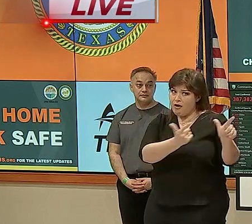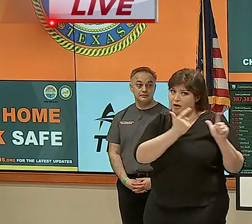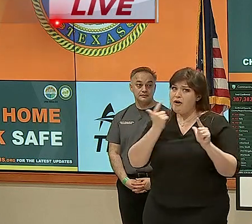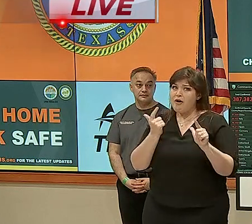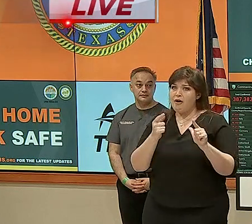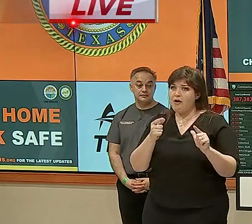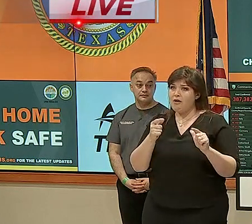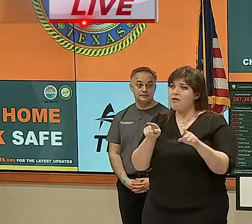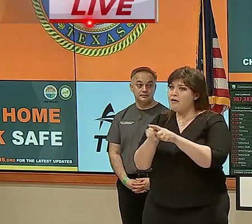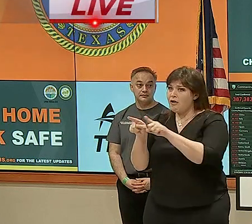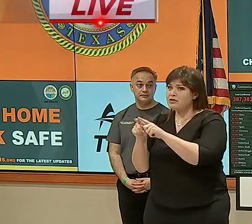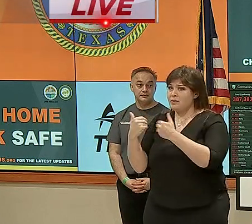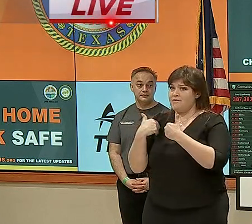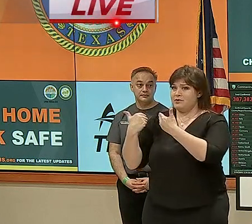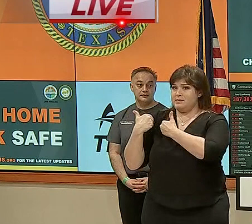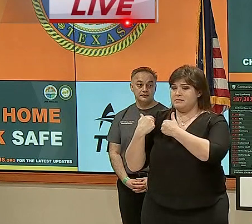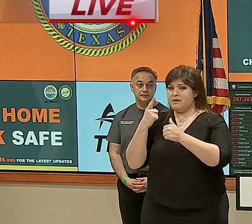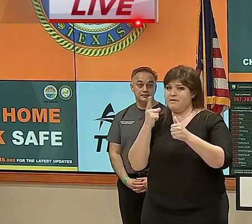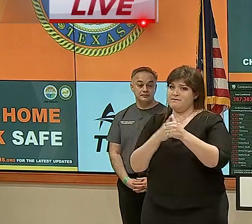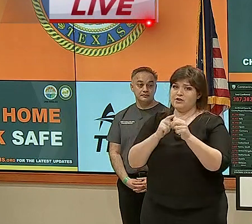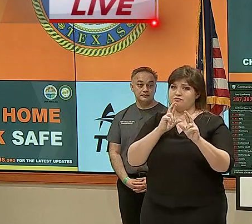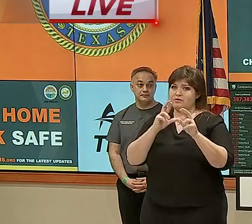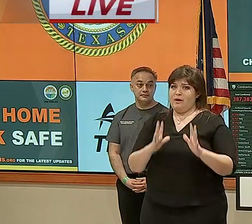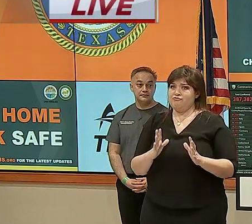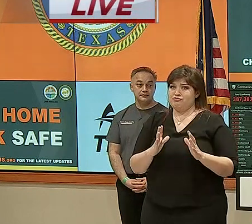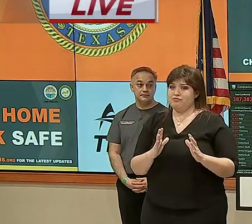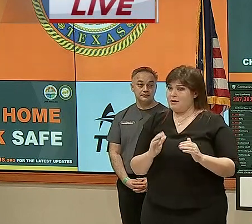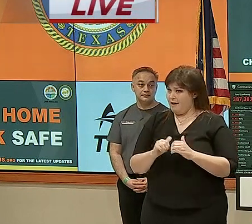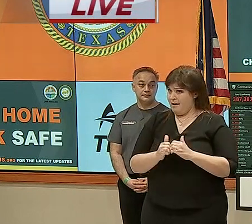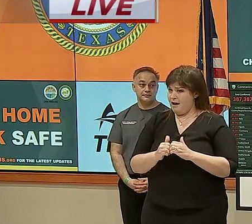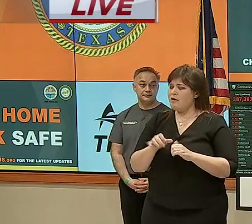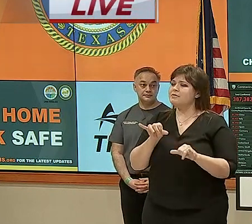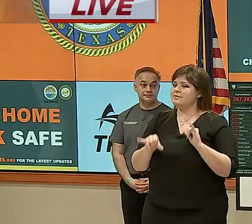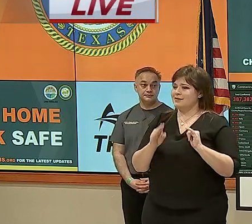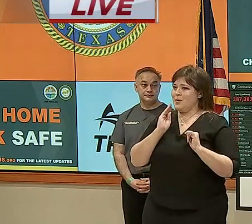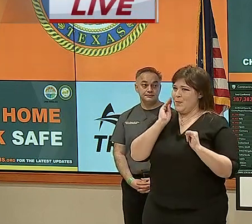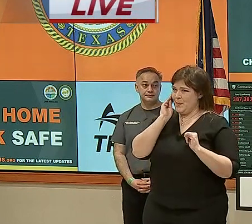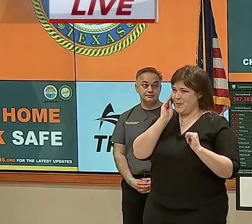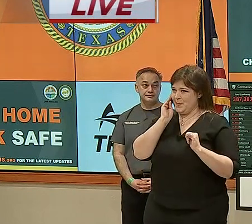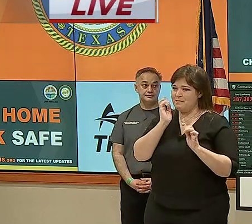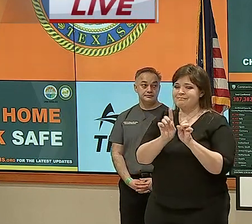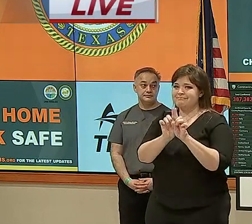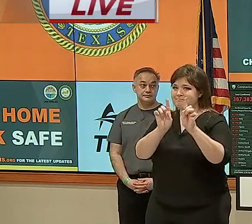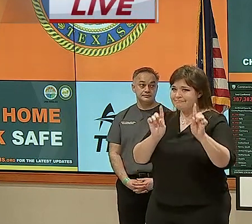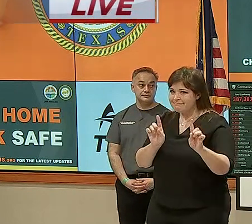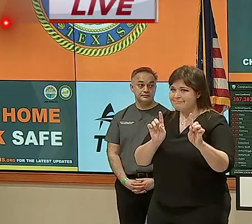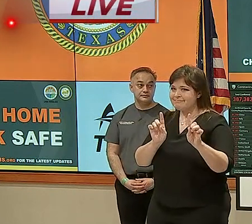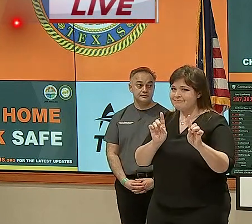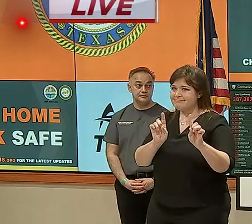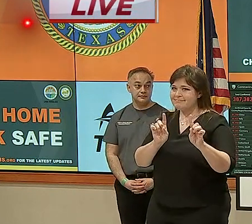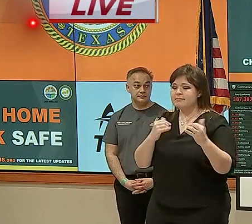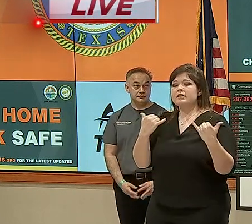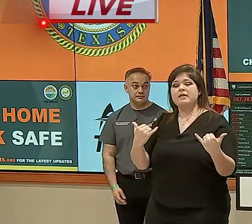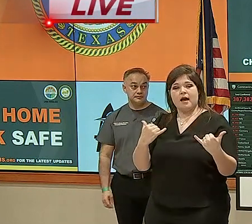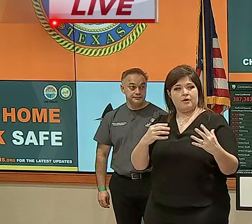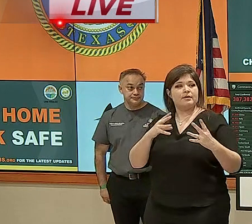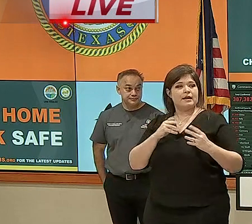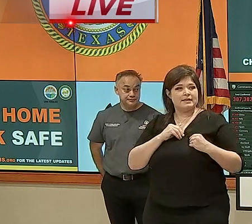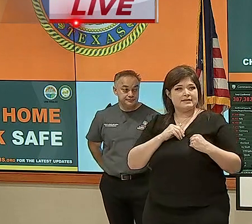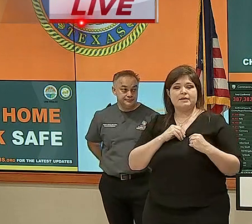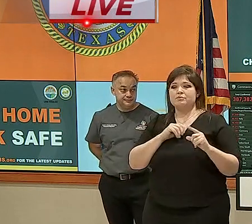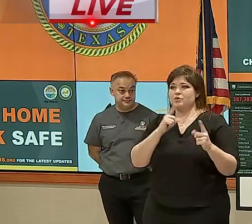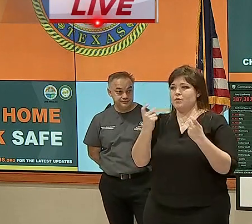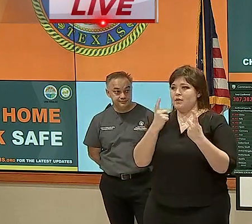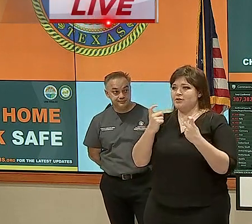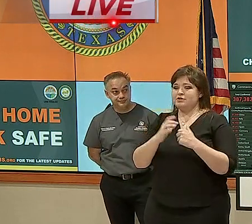home, we abide by this order, we will lead our community into a successful place. We'll take questions now from the media.